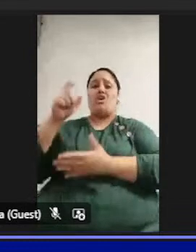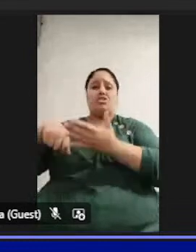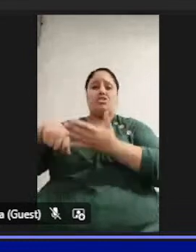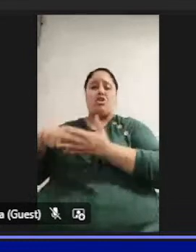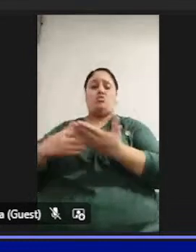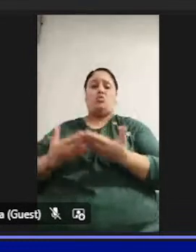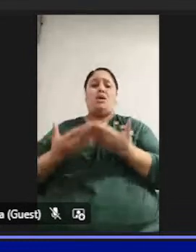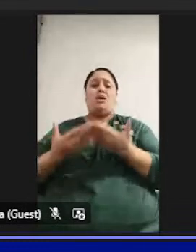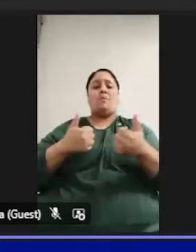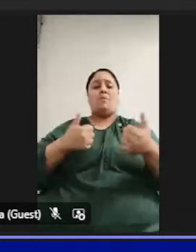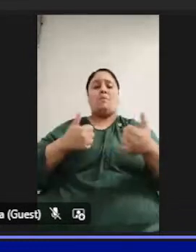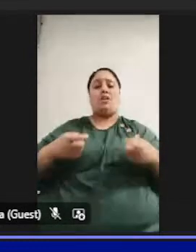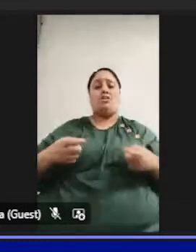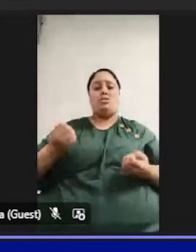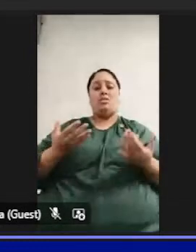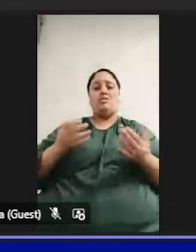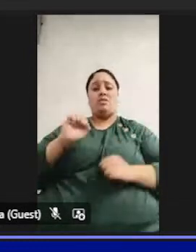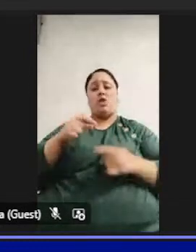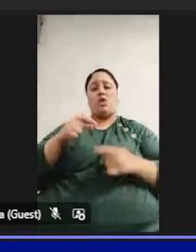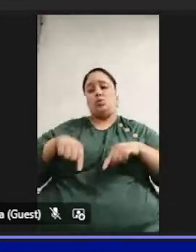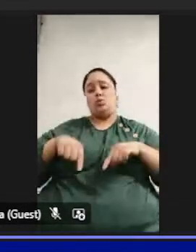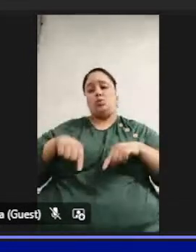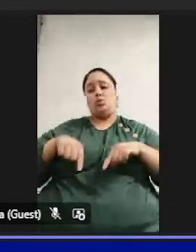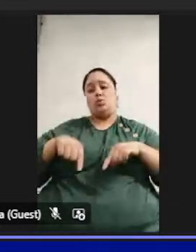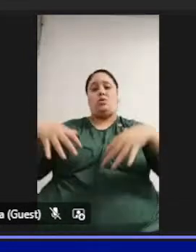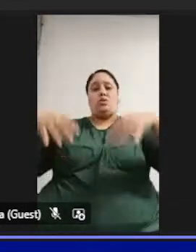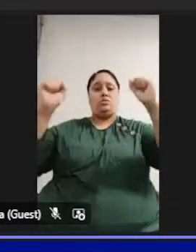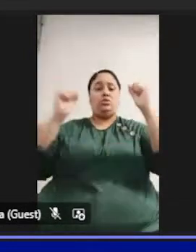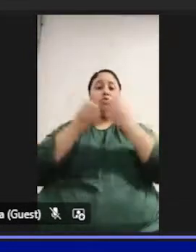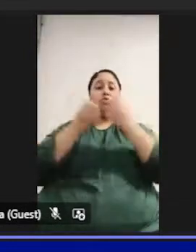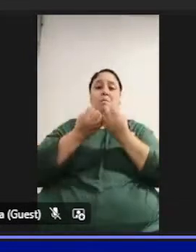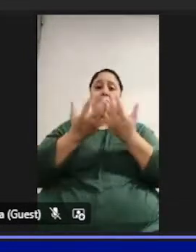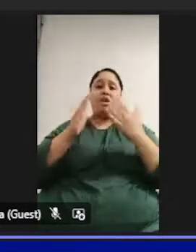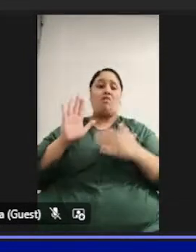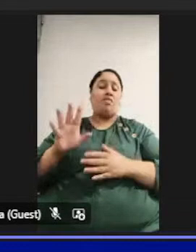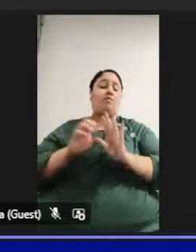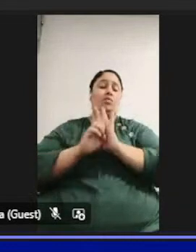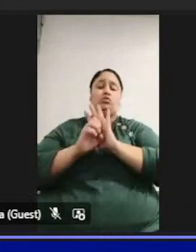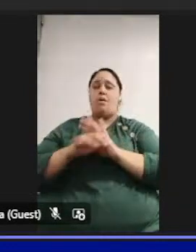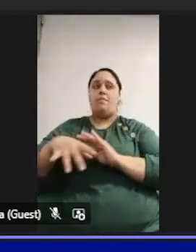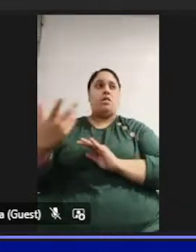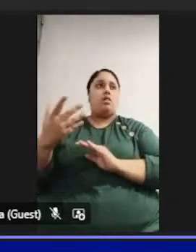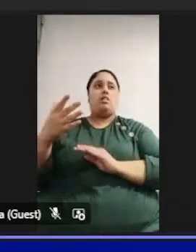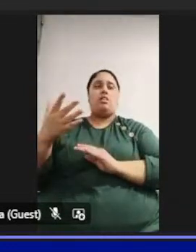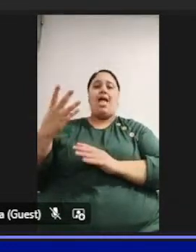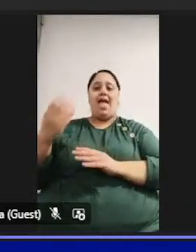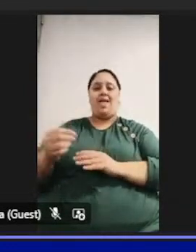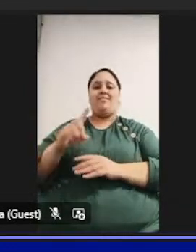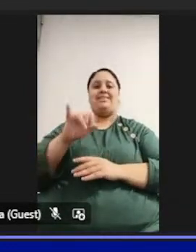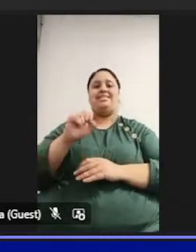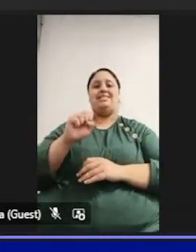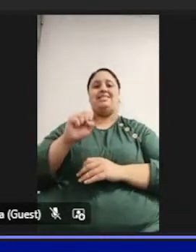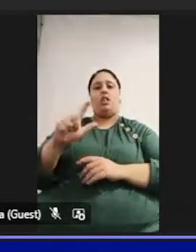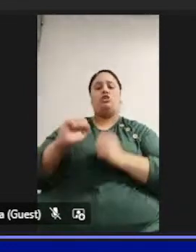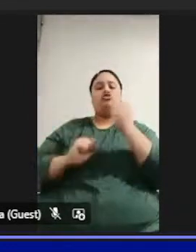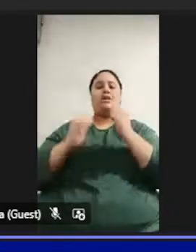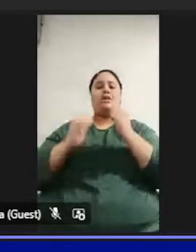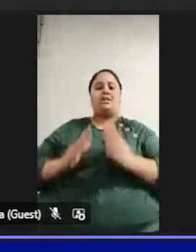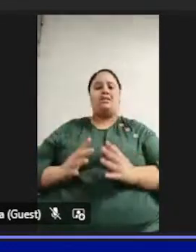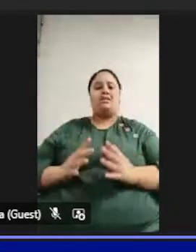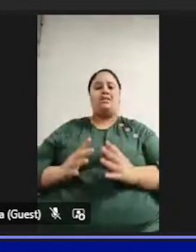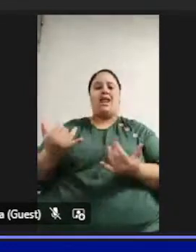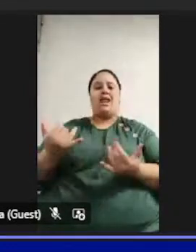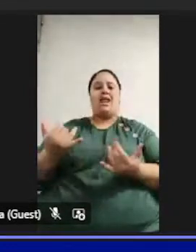during times of load shedding. So a lot of them, for example, have installed diesel generators, burning diesel, and looking at alternative